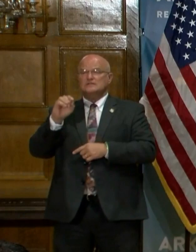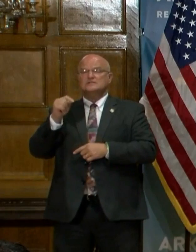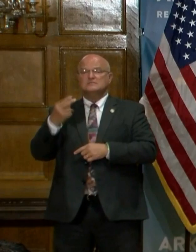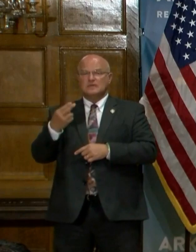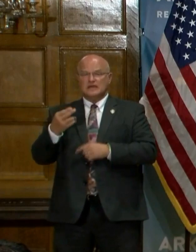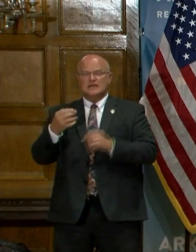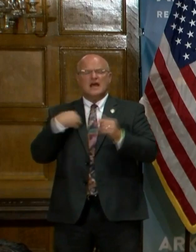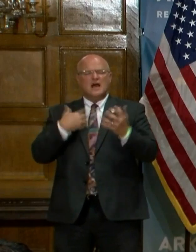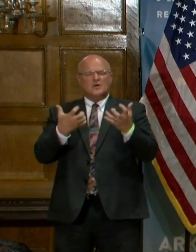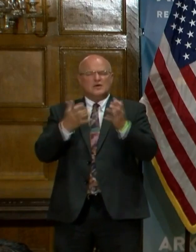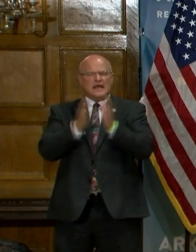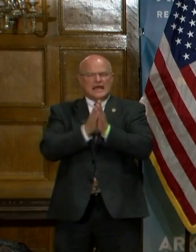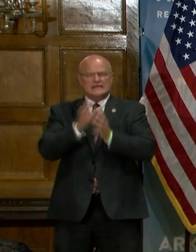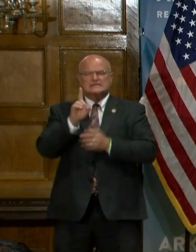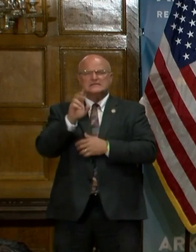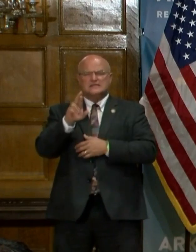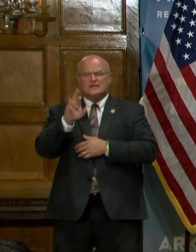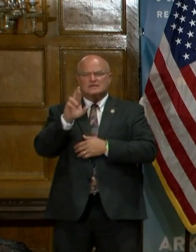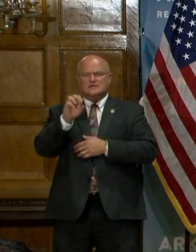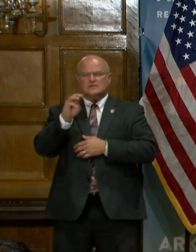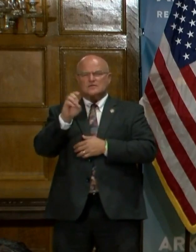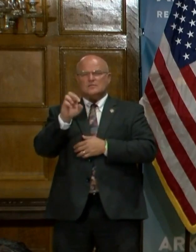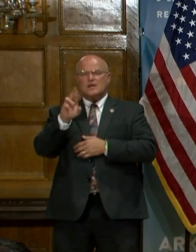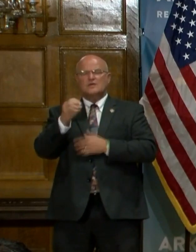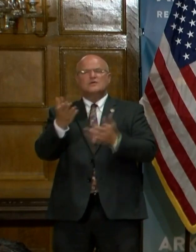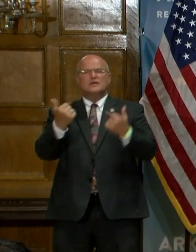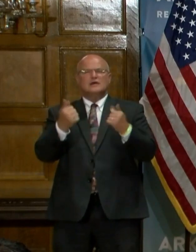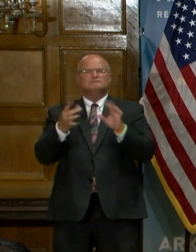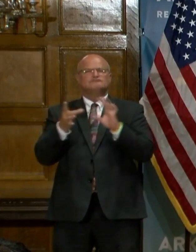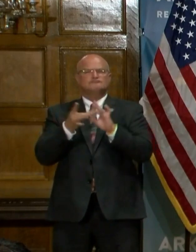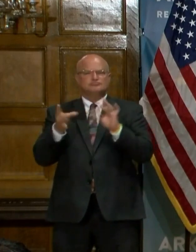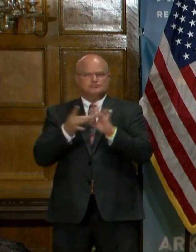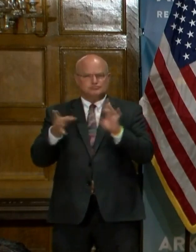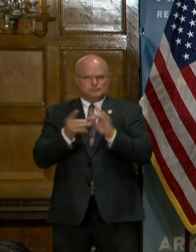Romero if you could just come and elaborate on that.